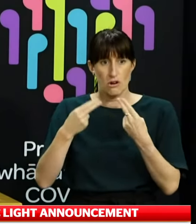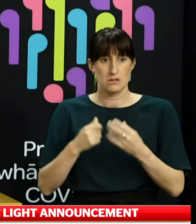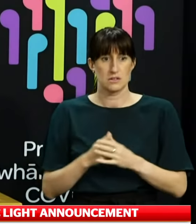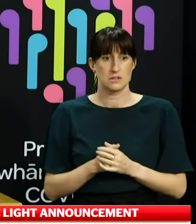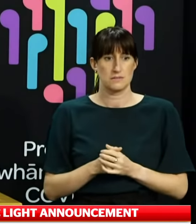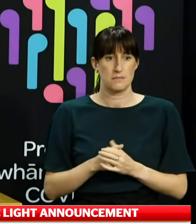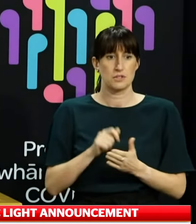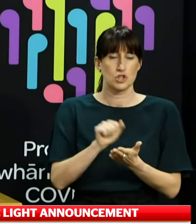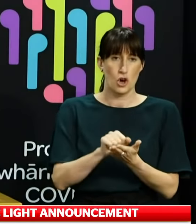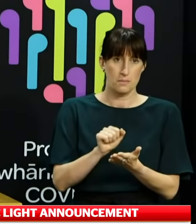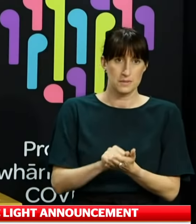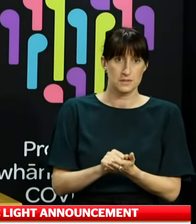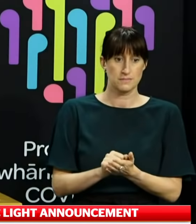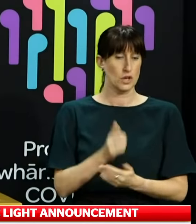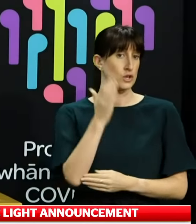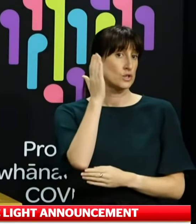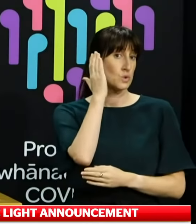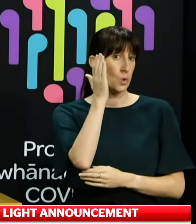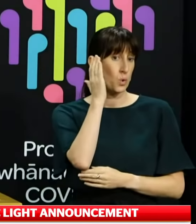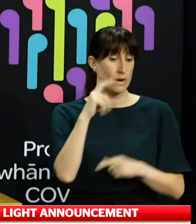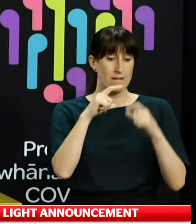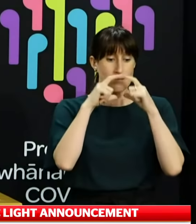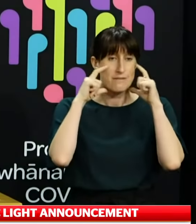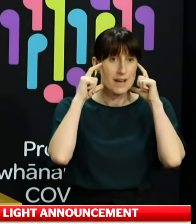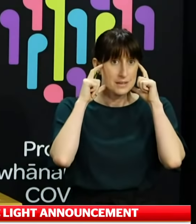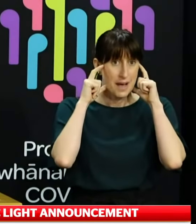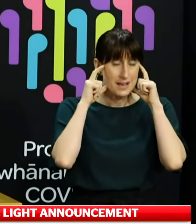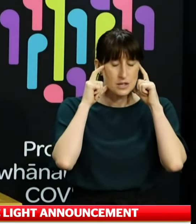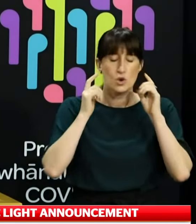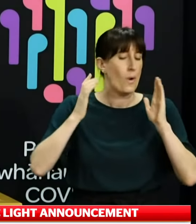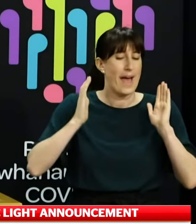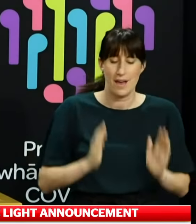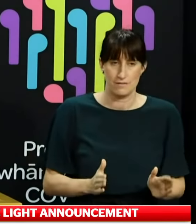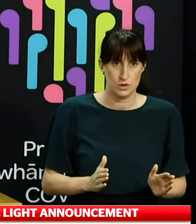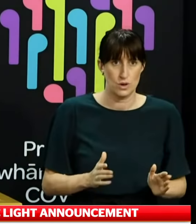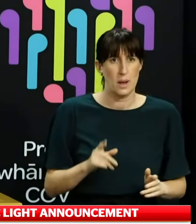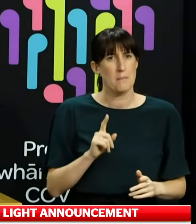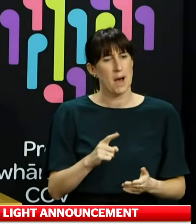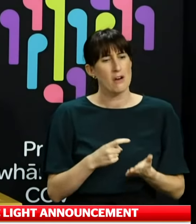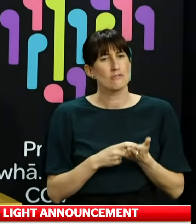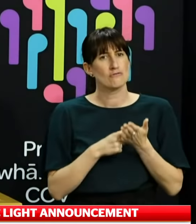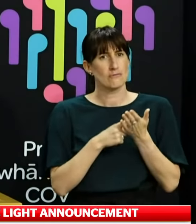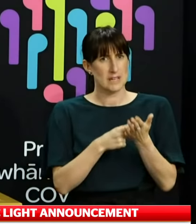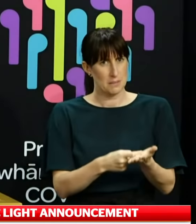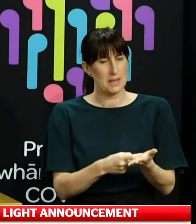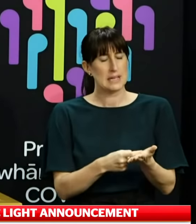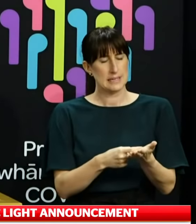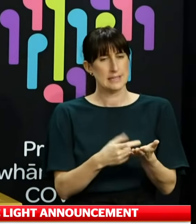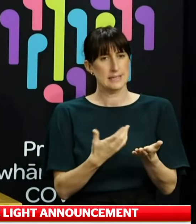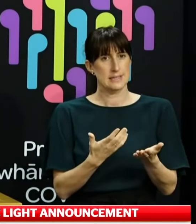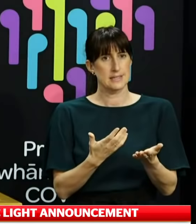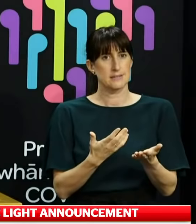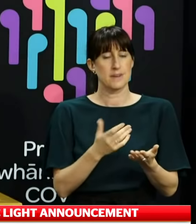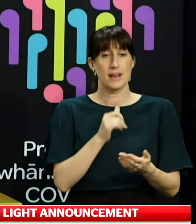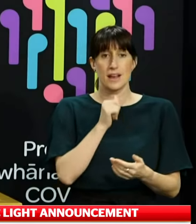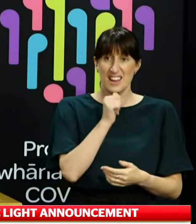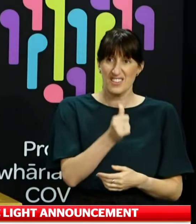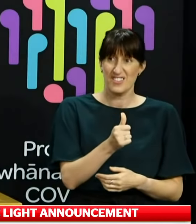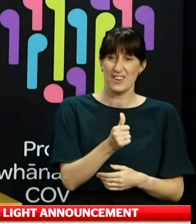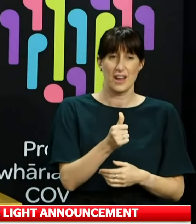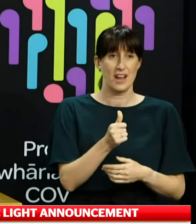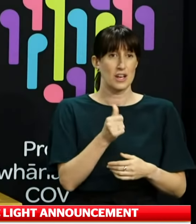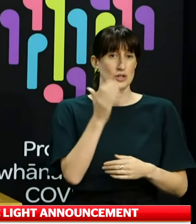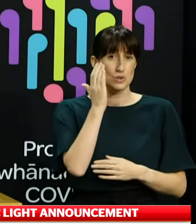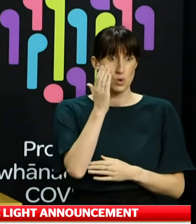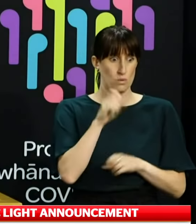face masks are not required, but are encouraged, and further guidance is being provided to schools. Where schools are experiencing an